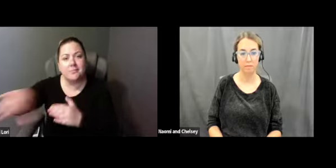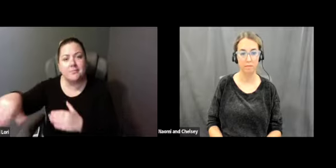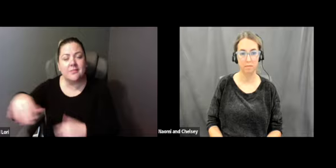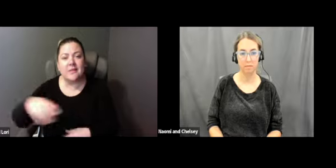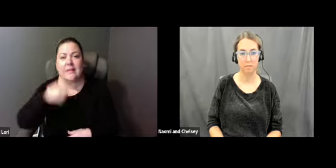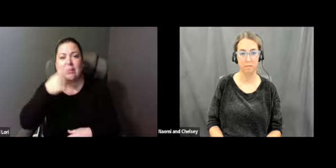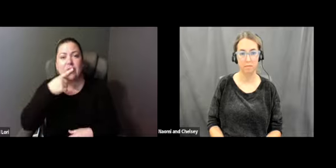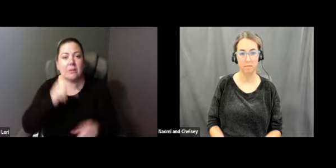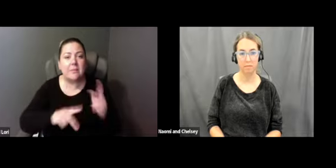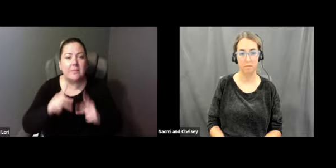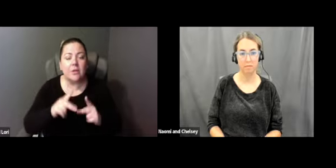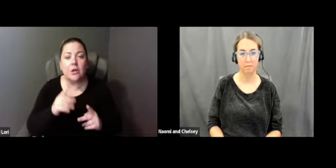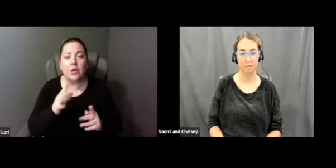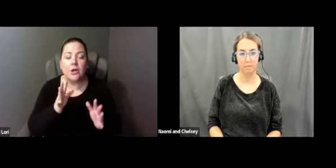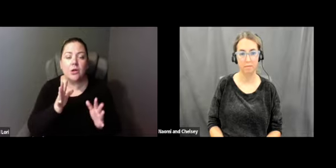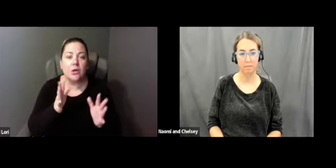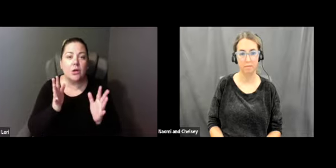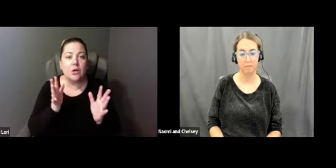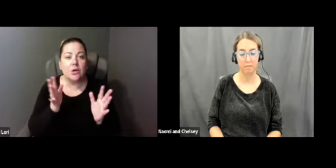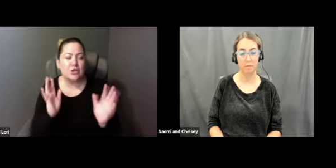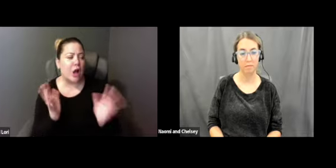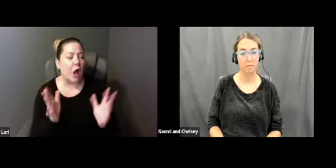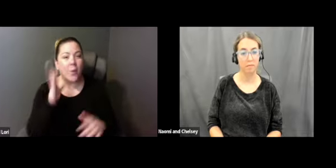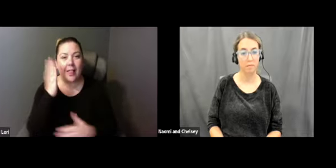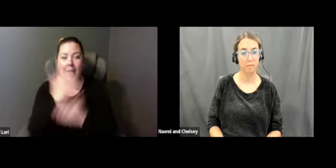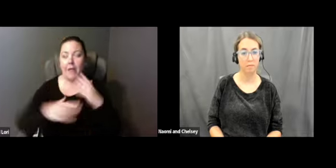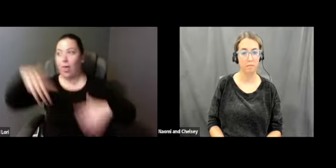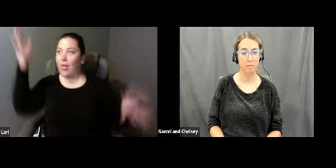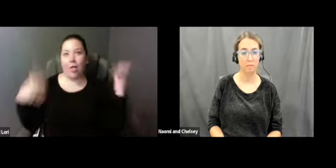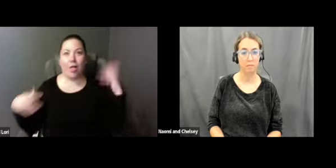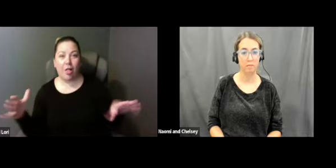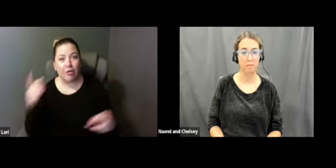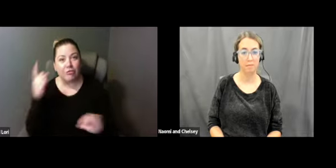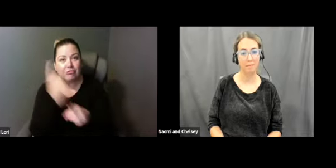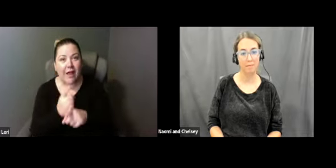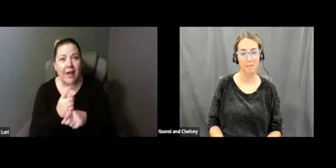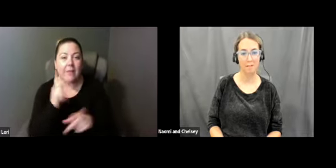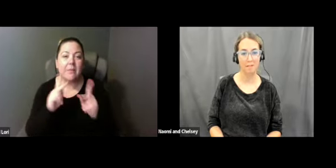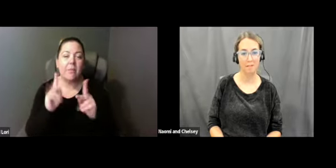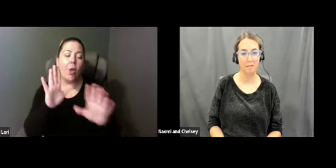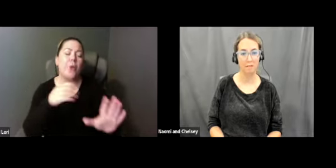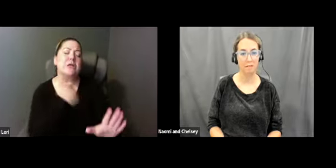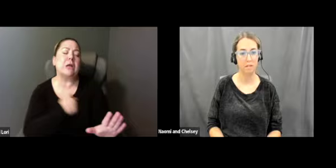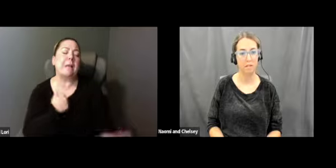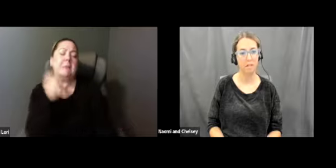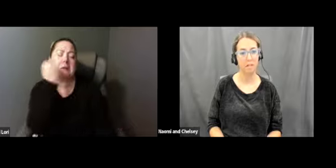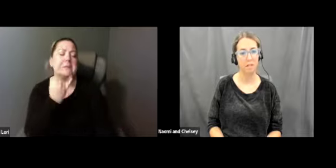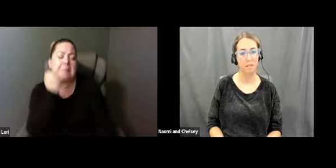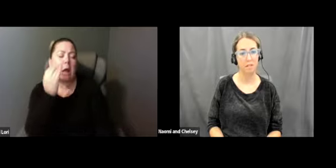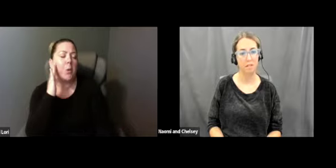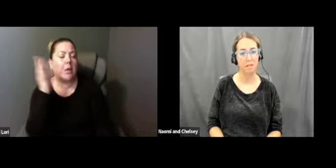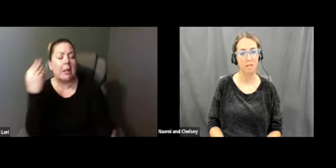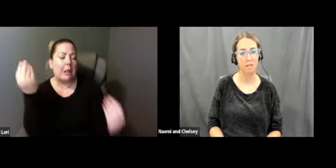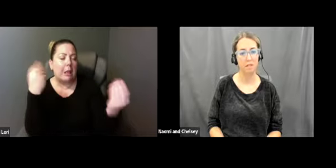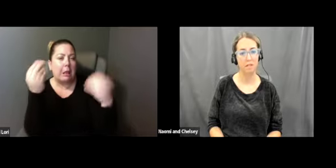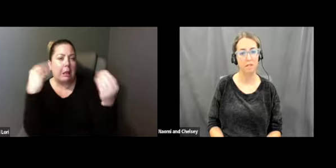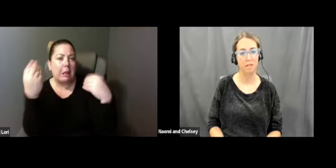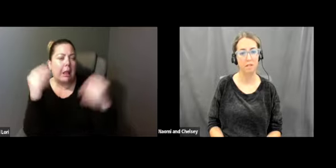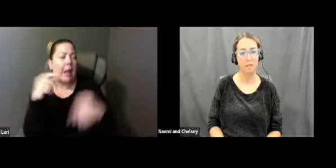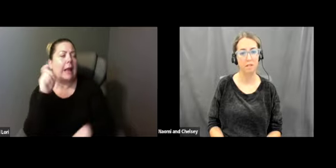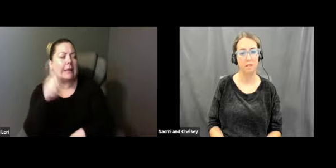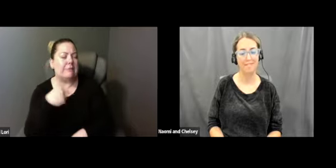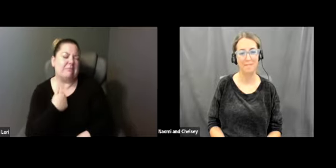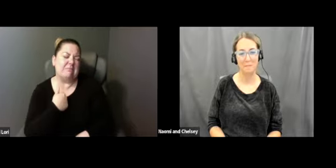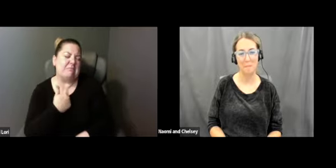for waving their hands when they speak. I mean, how many times I've been told, oh, I'm Italian. Right? Excuse me, I'm so sorry, I'm Italian. I need to